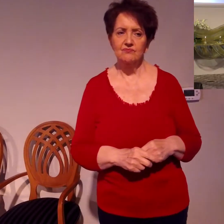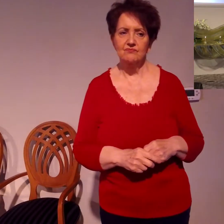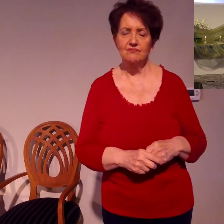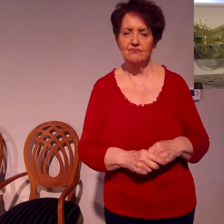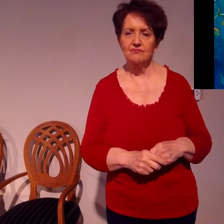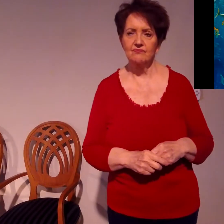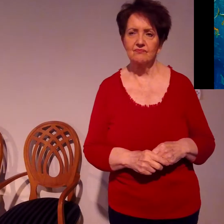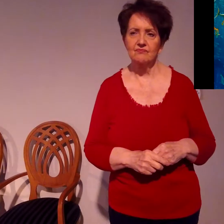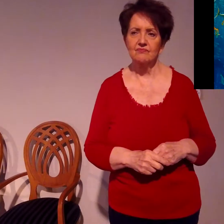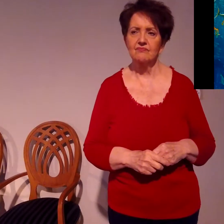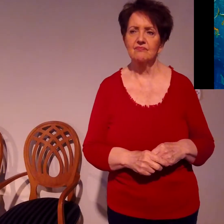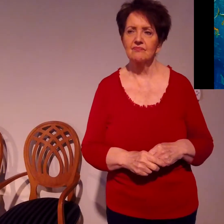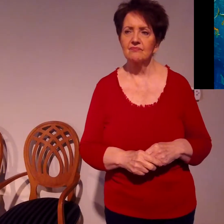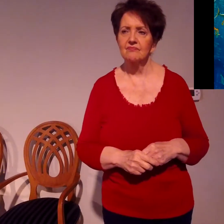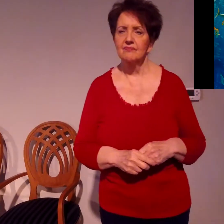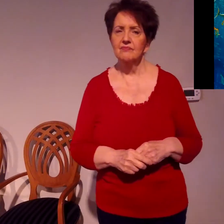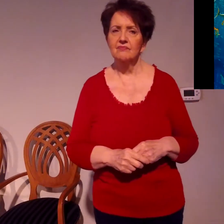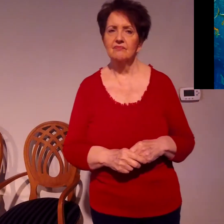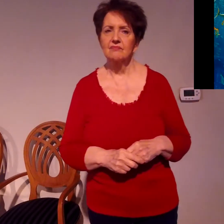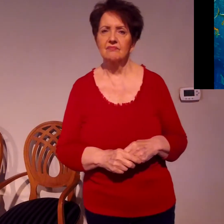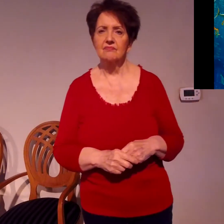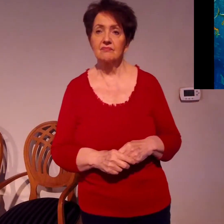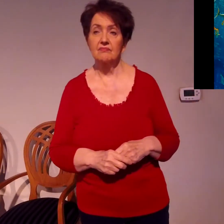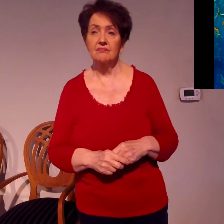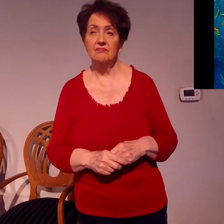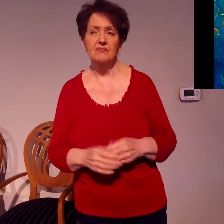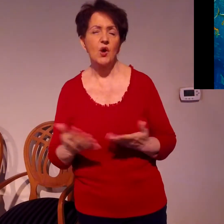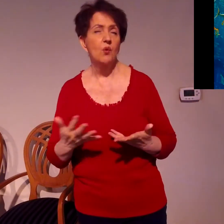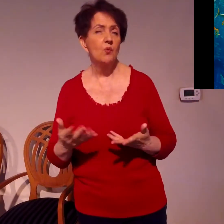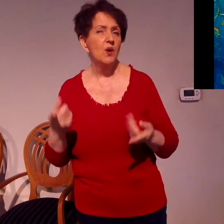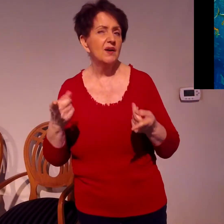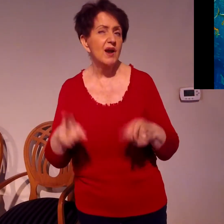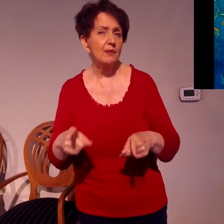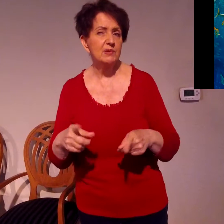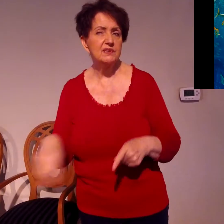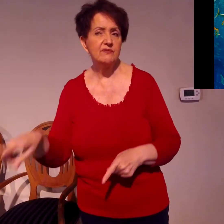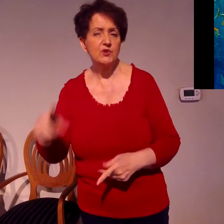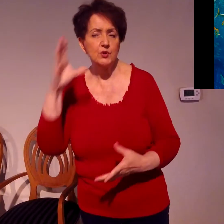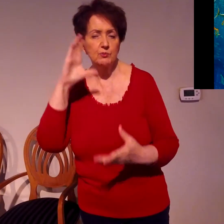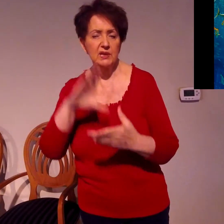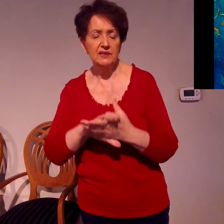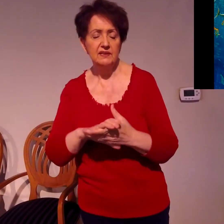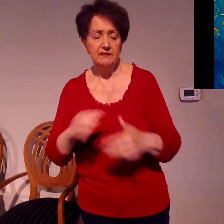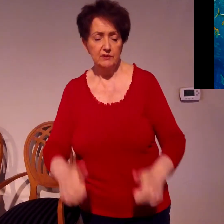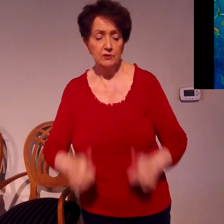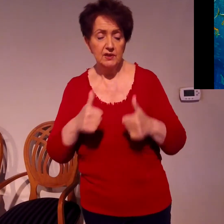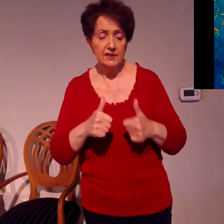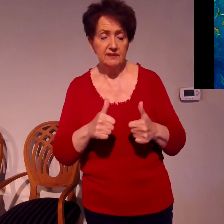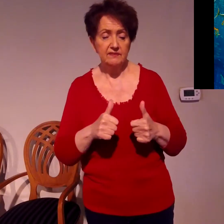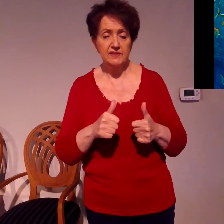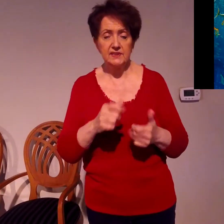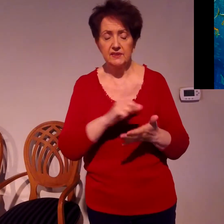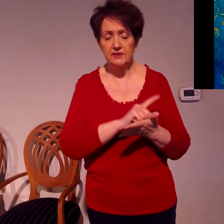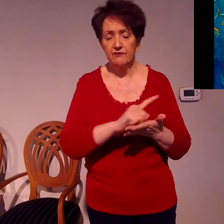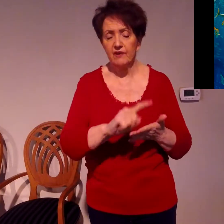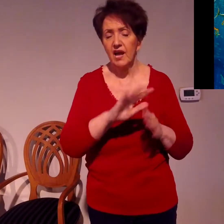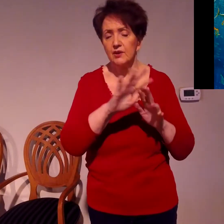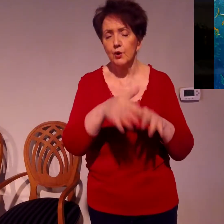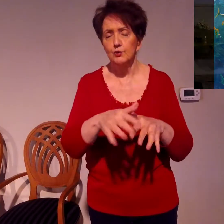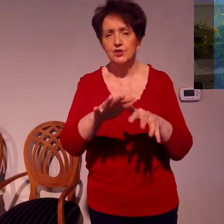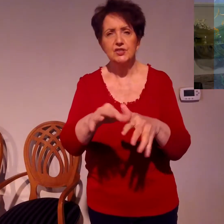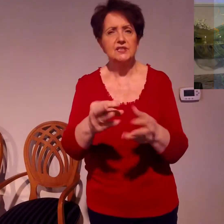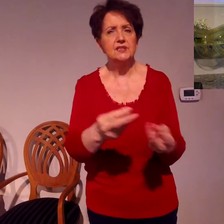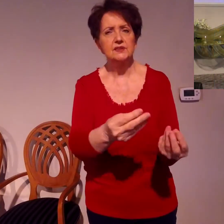So what if you truly believe that you lived in this divine oceanic substance all the time? You're just swimming